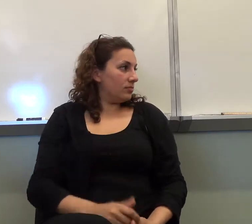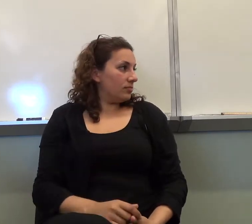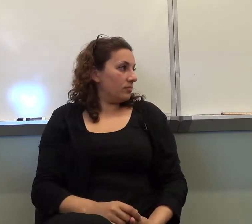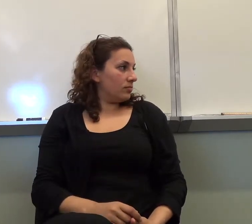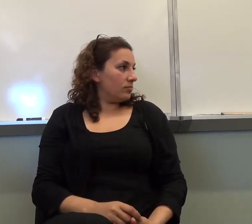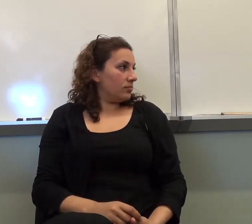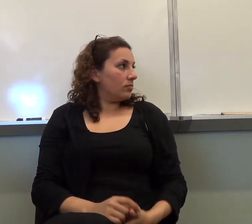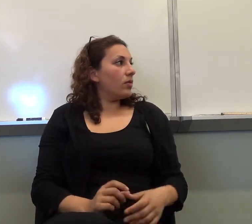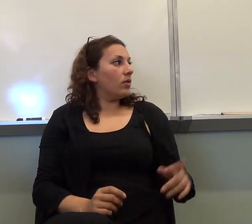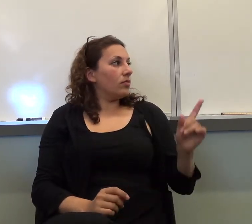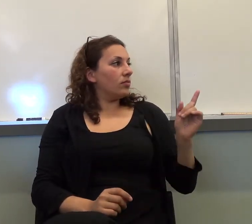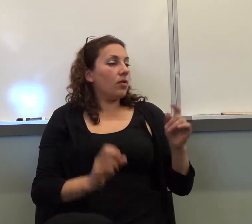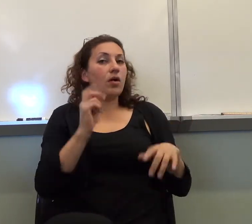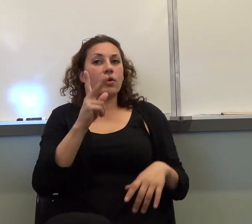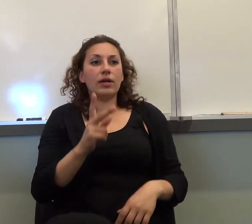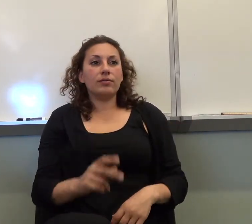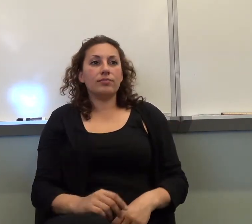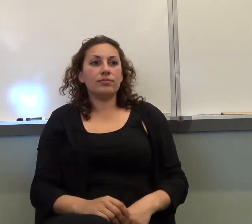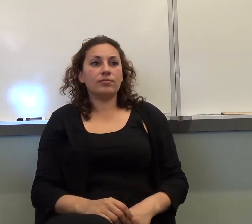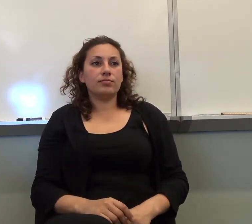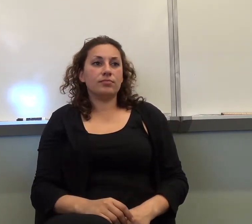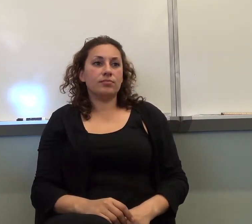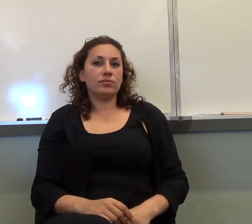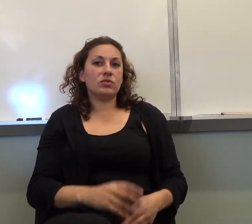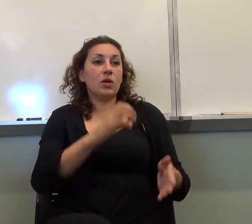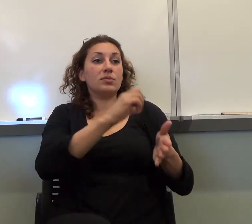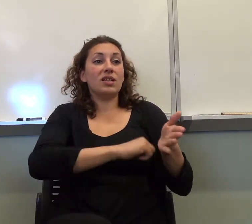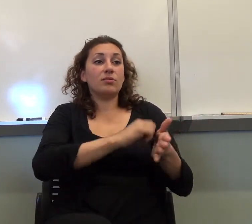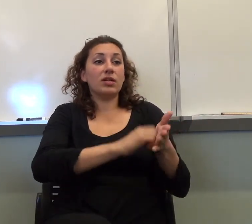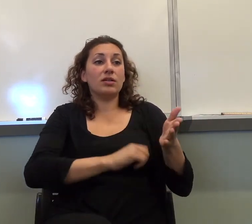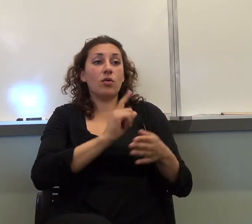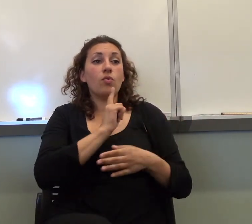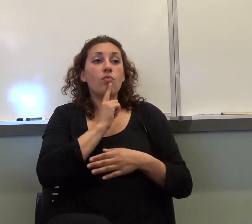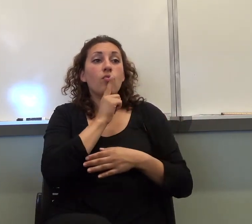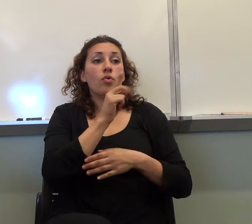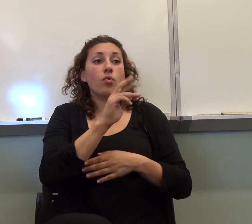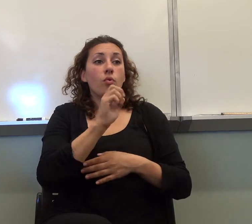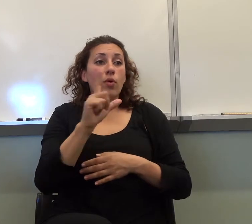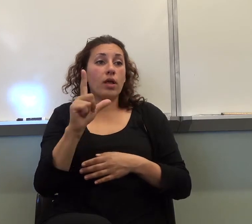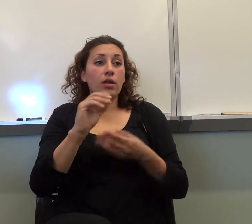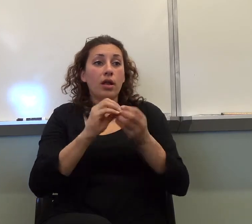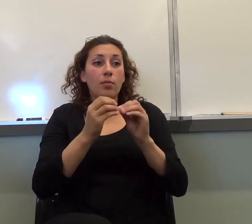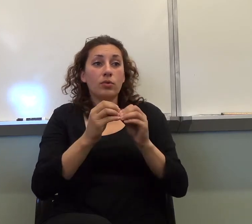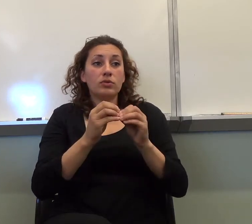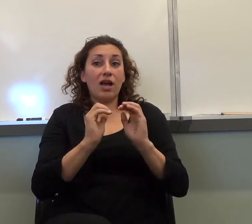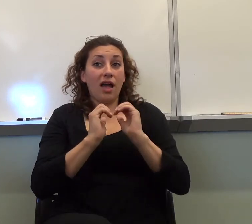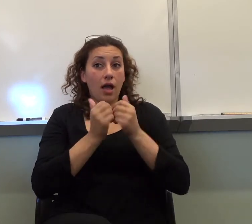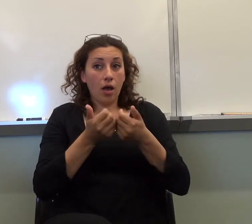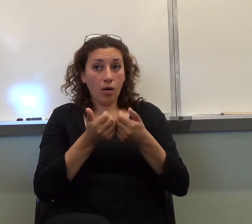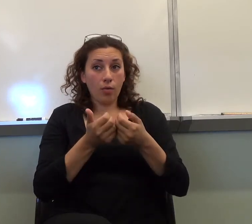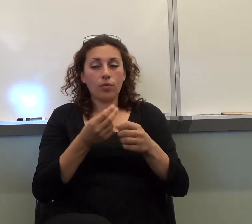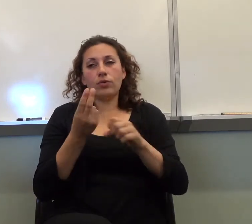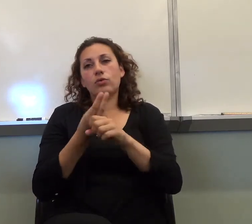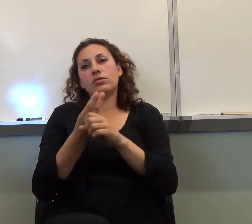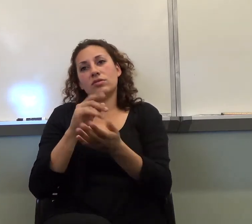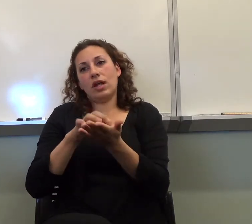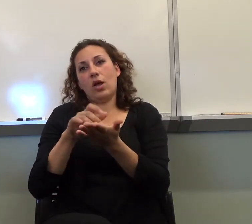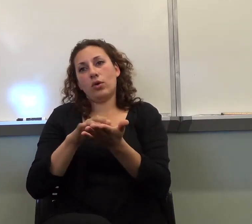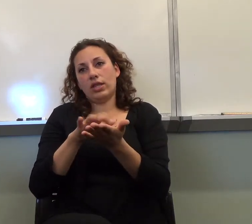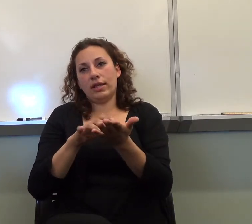Okay. It says subtract the real numbers by using a calculator. So, what was your question? Why